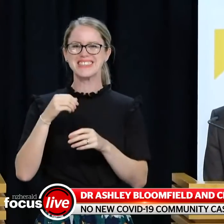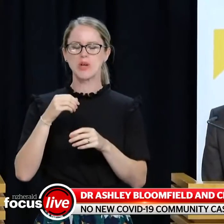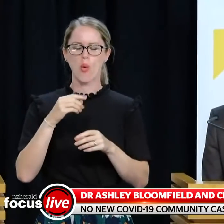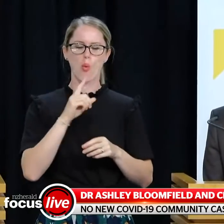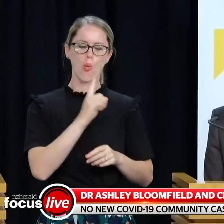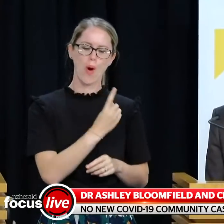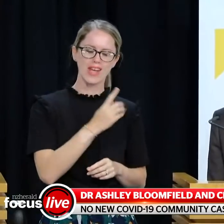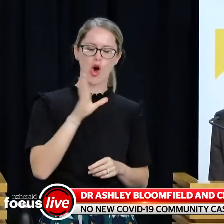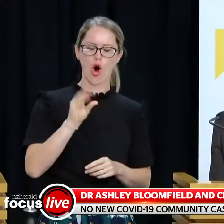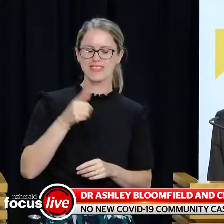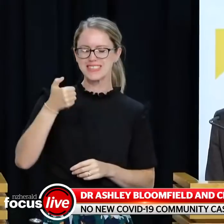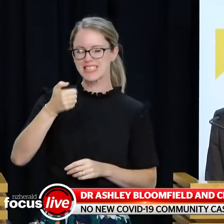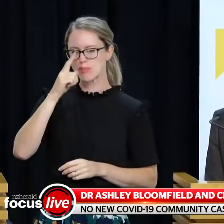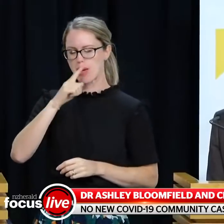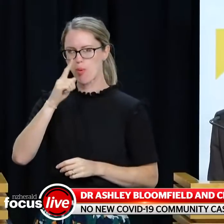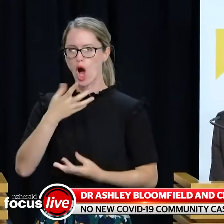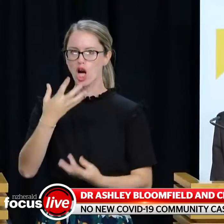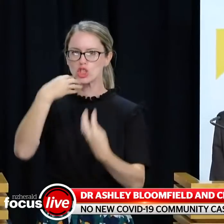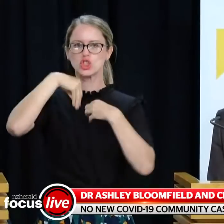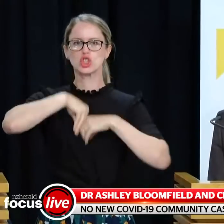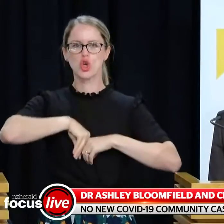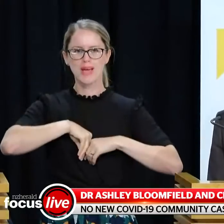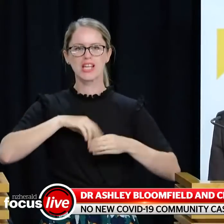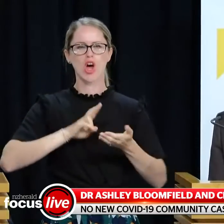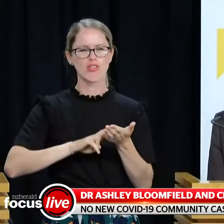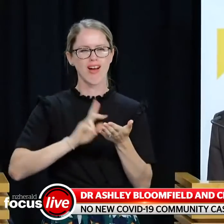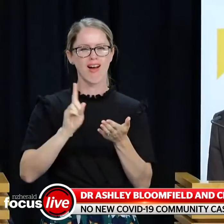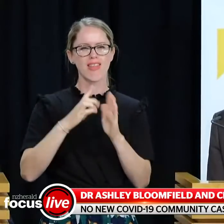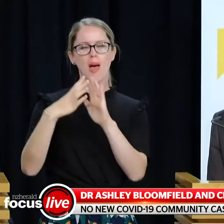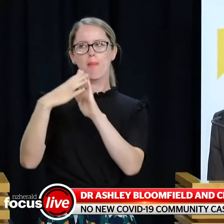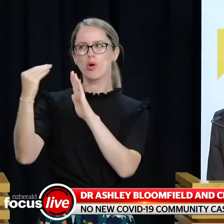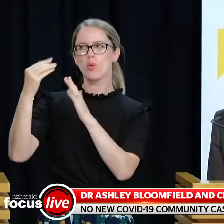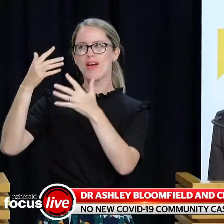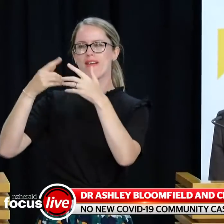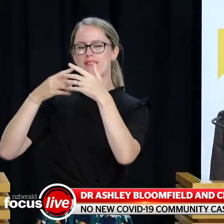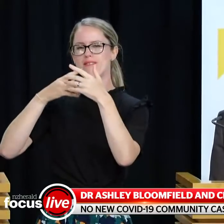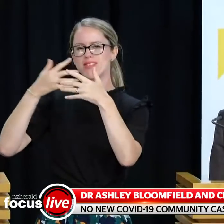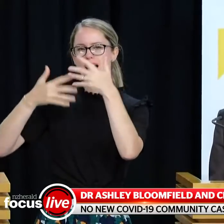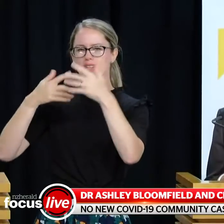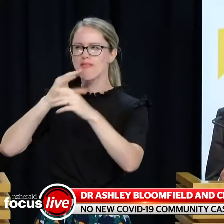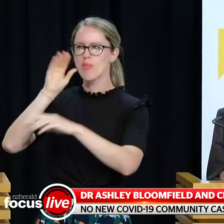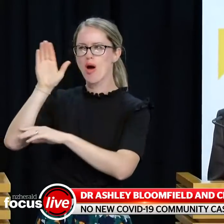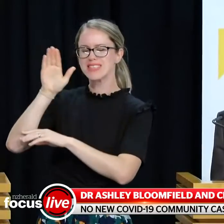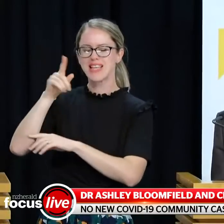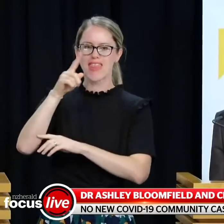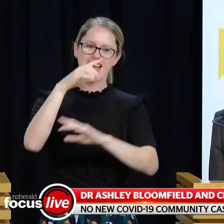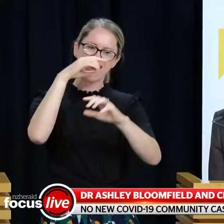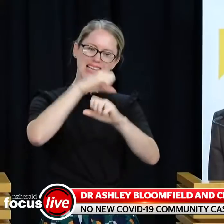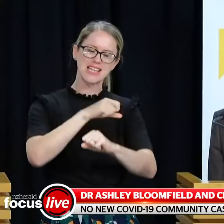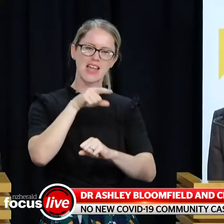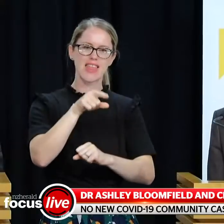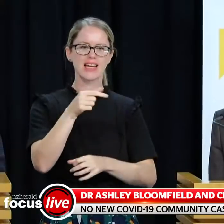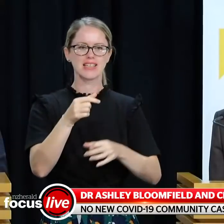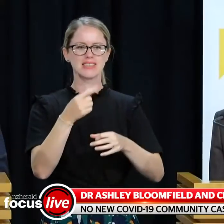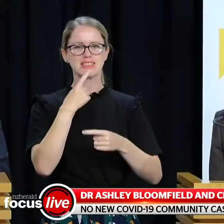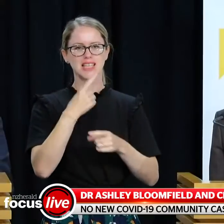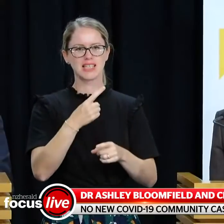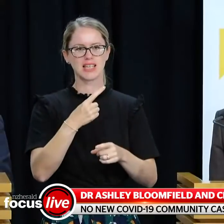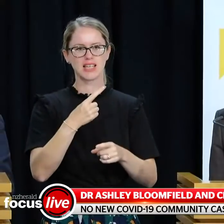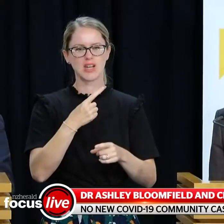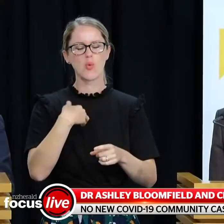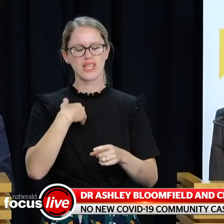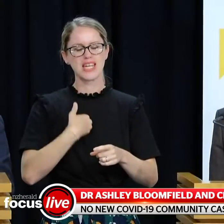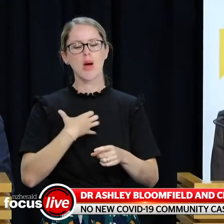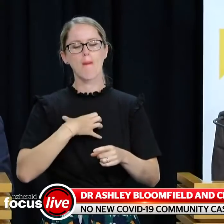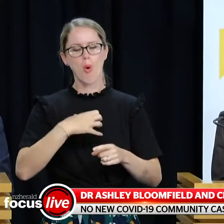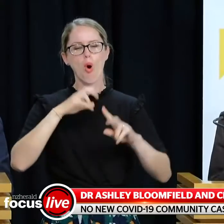some modelling based on data from overseas and came up with a broad estimate. Their conclusion was more research